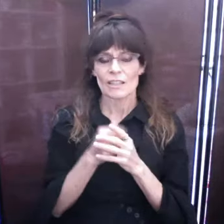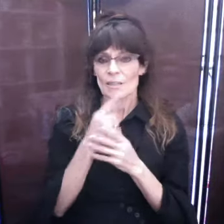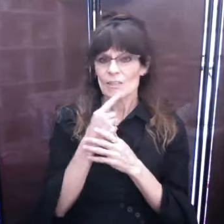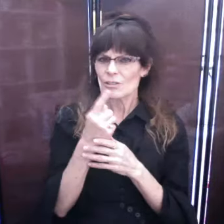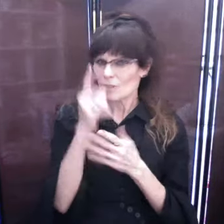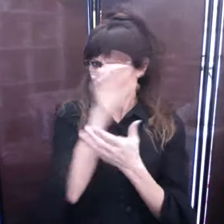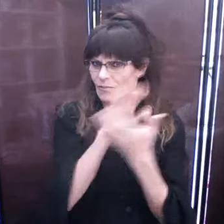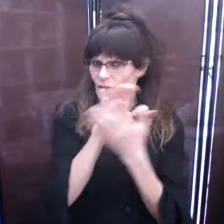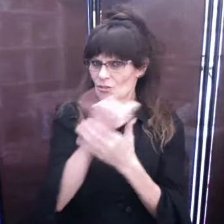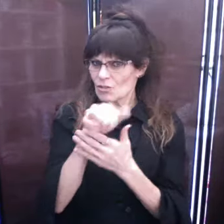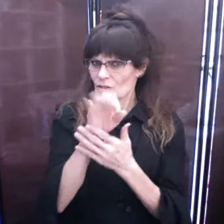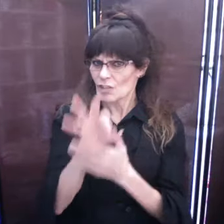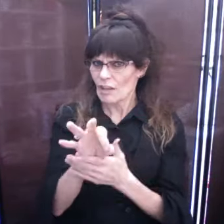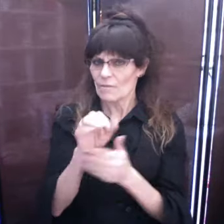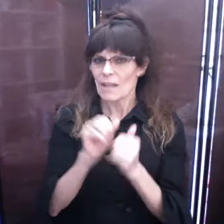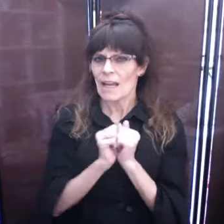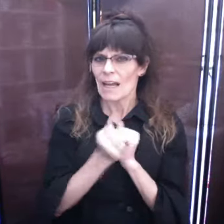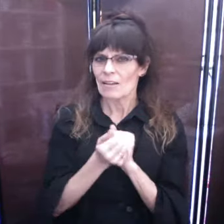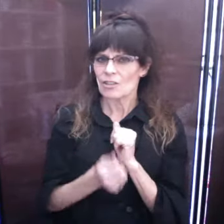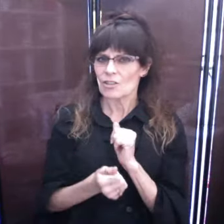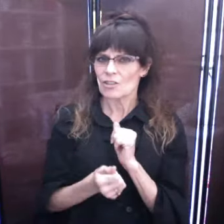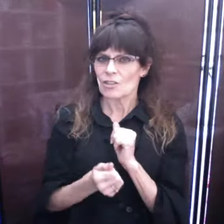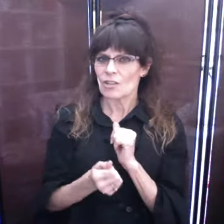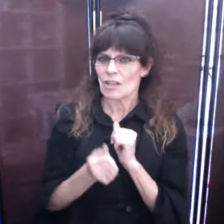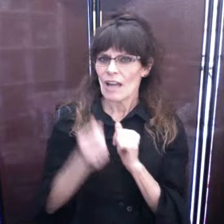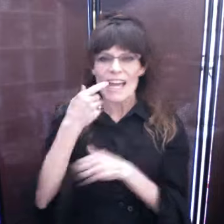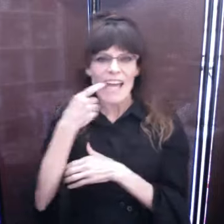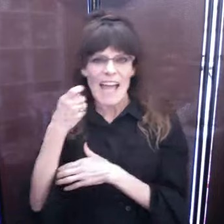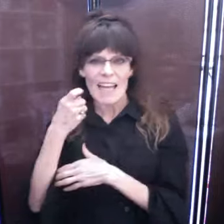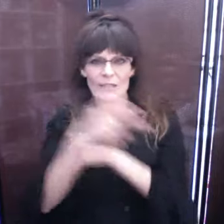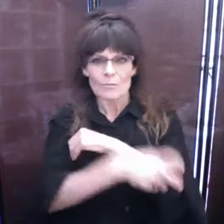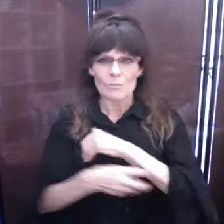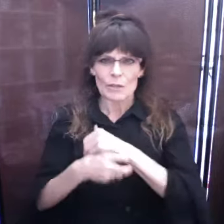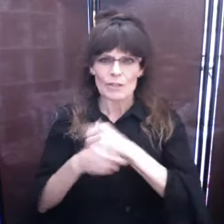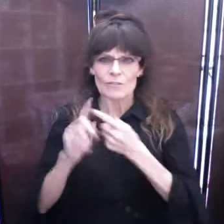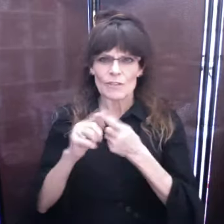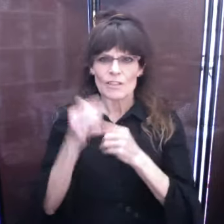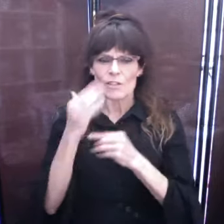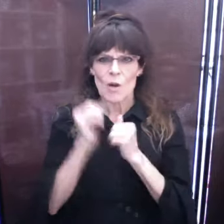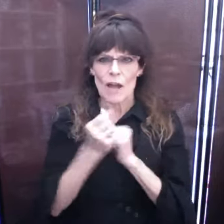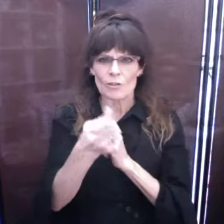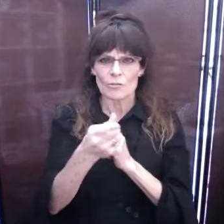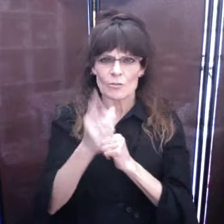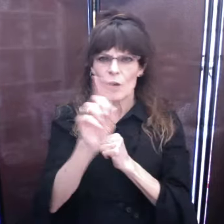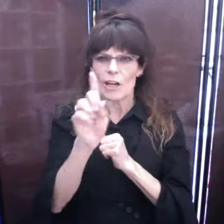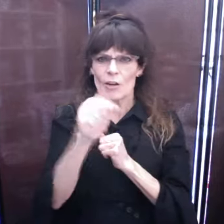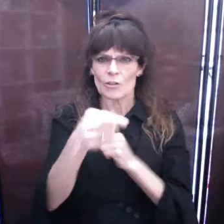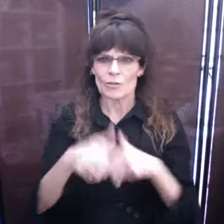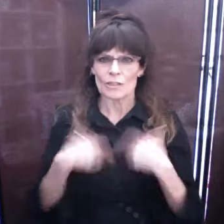Jeff. How did your attic burglar friends, how do they know where you live? Oh, we used to come over